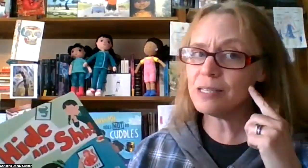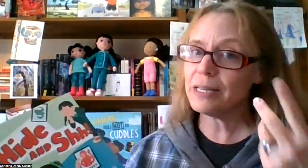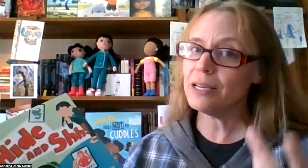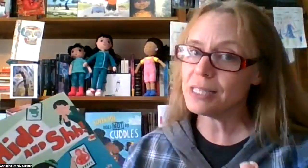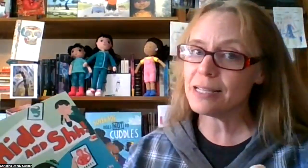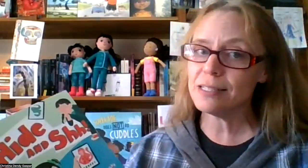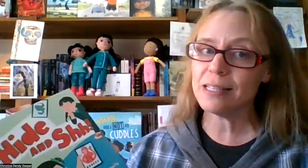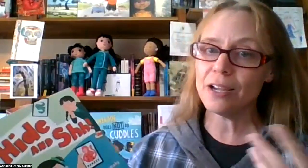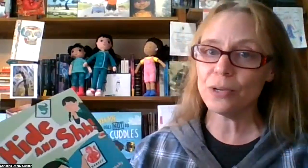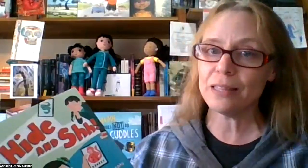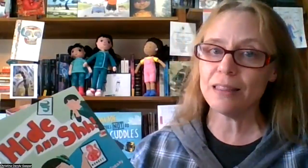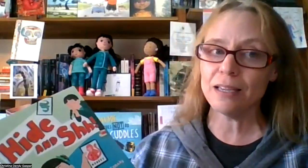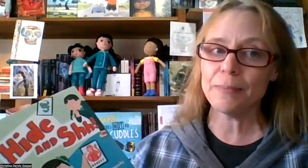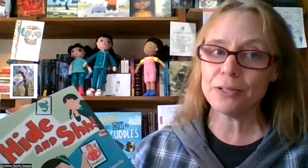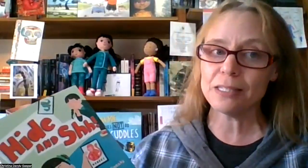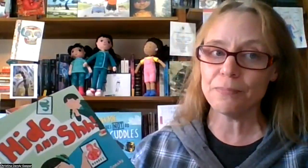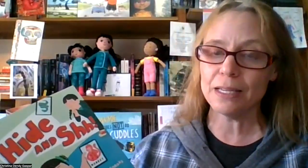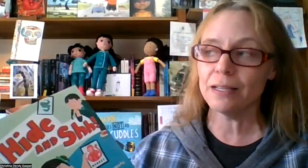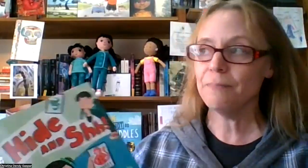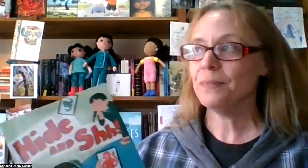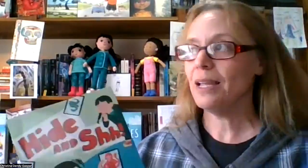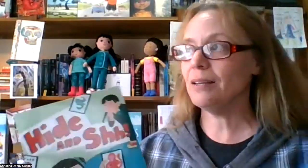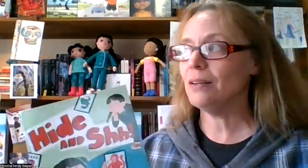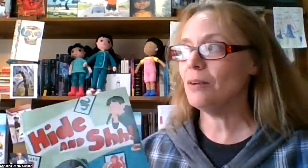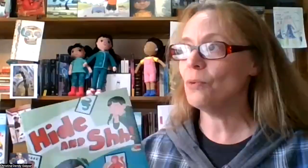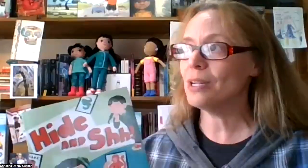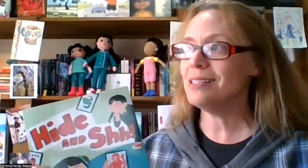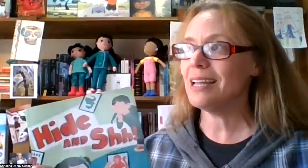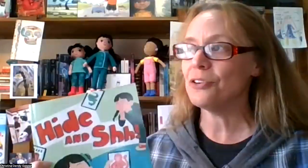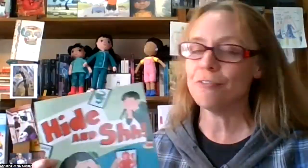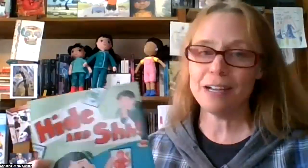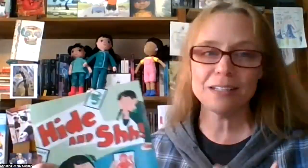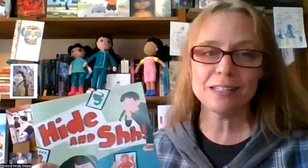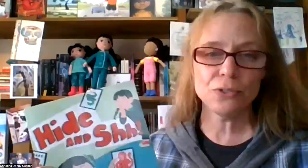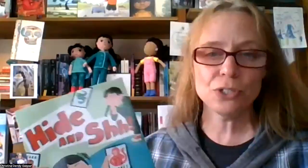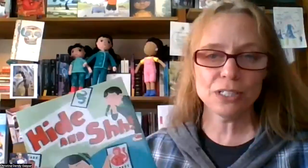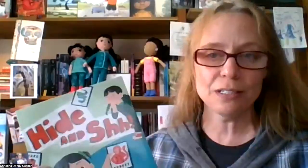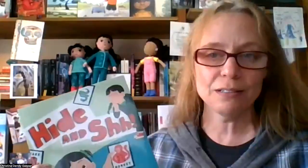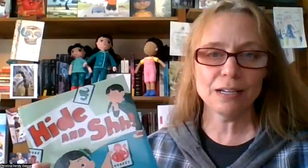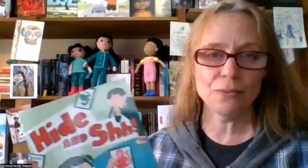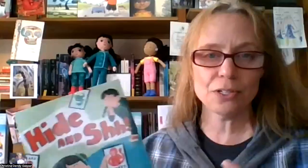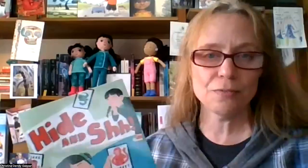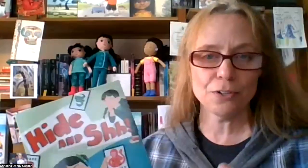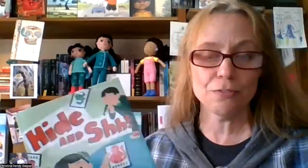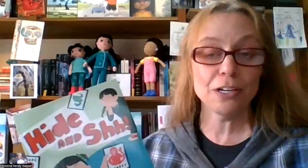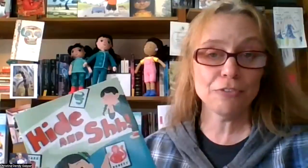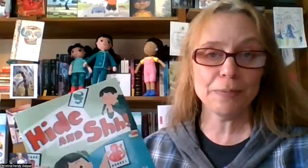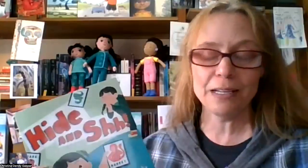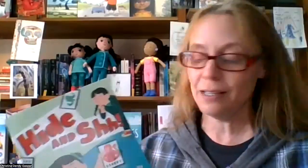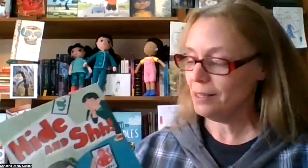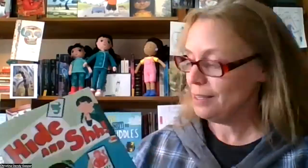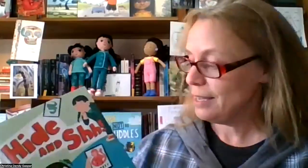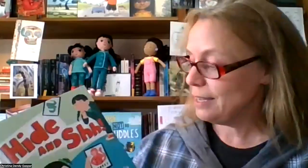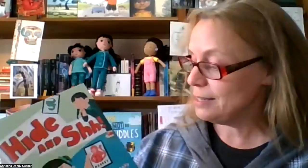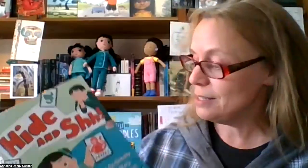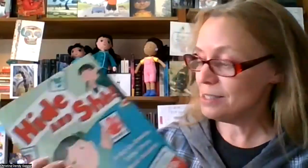hearing what somebody else has to say or what they think about something, and working together to find a solution that works for